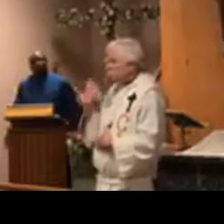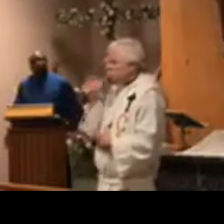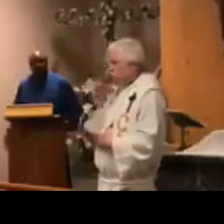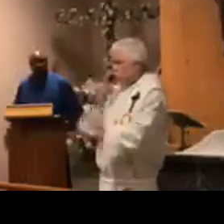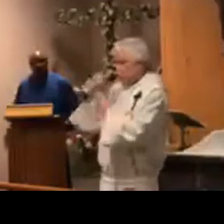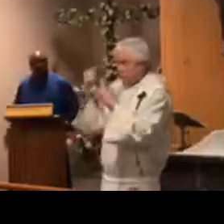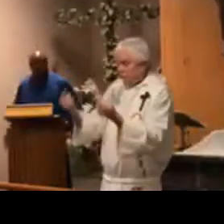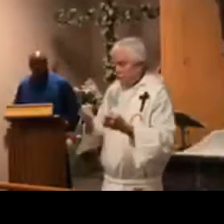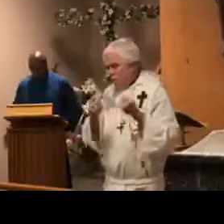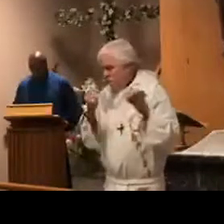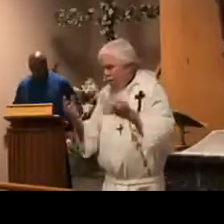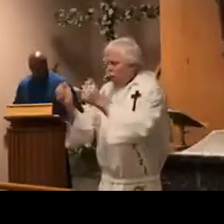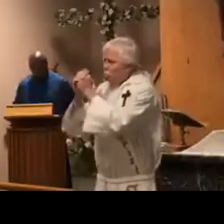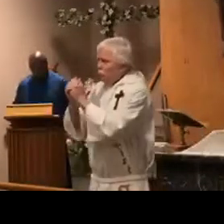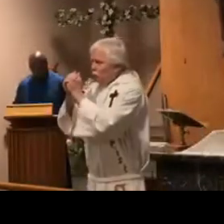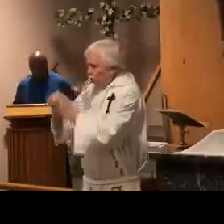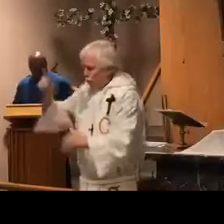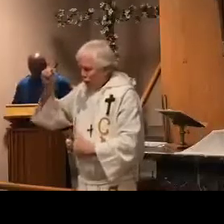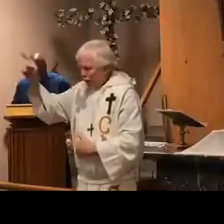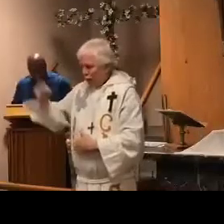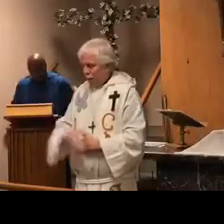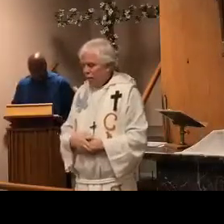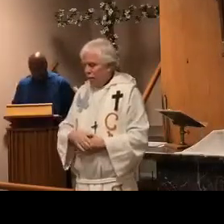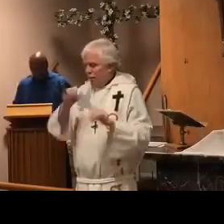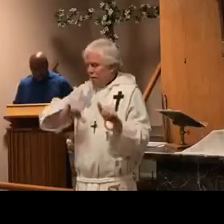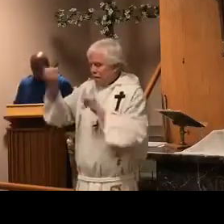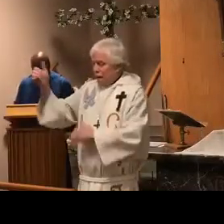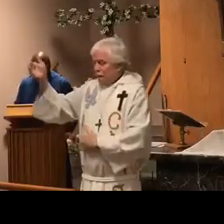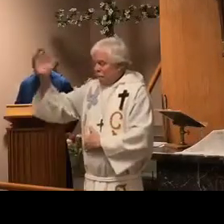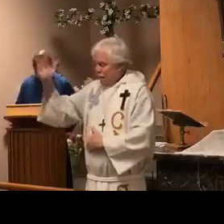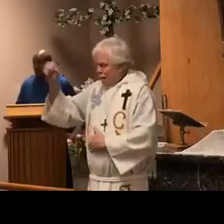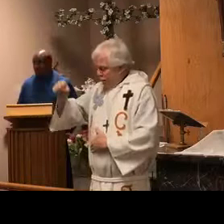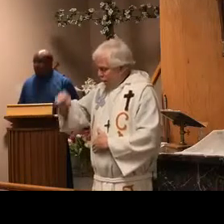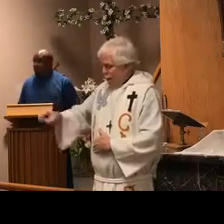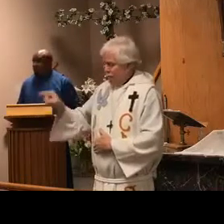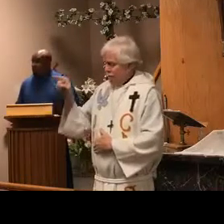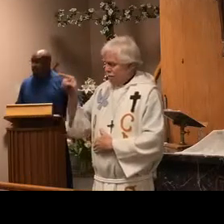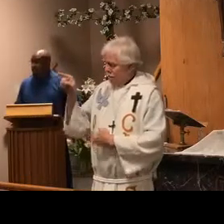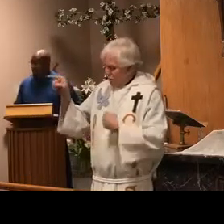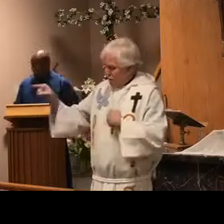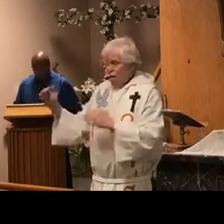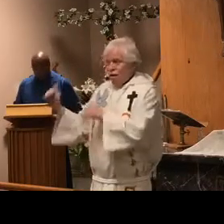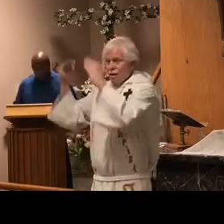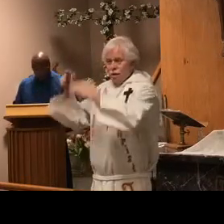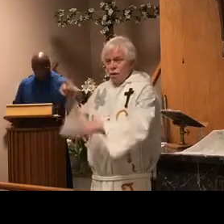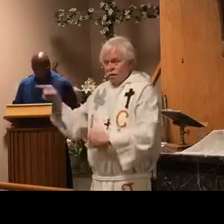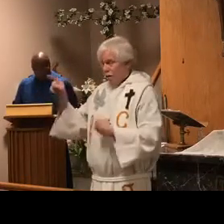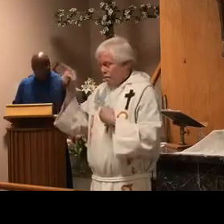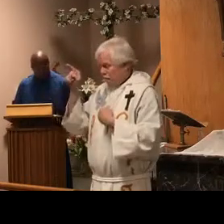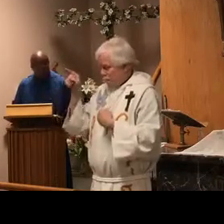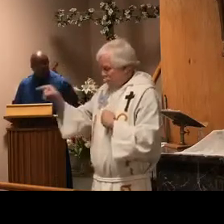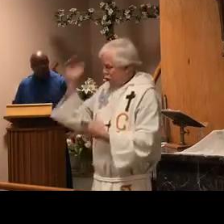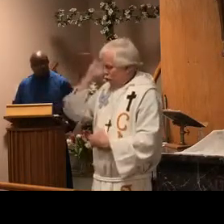The Lord himself is a true soldier, and yes, his name is the Lord.